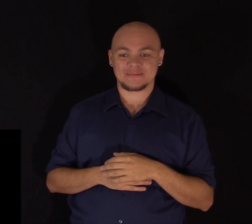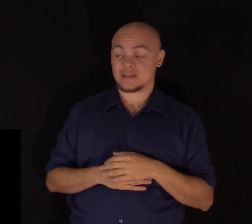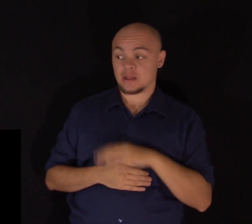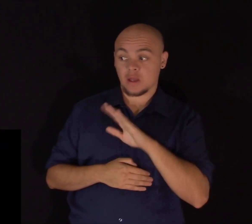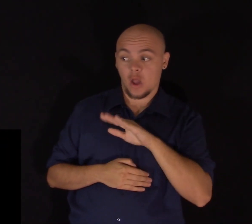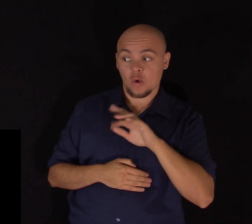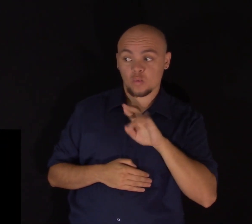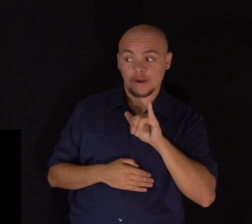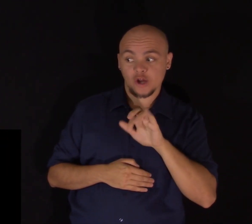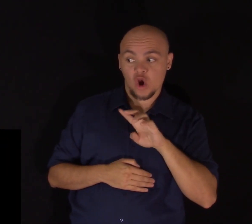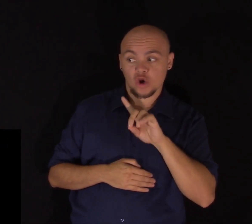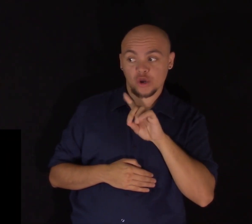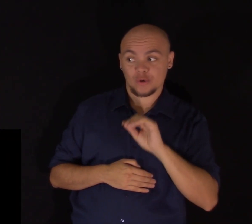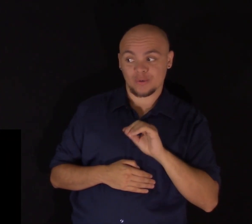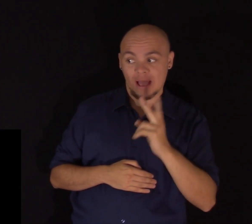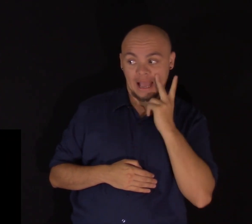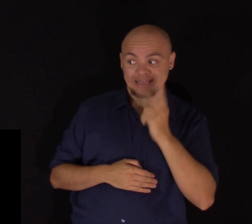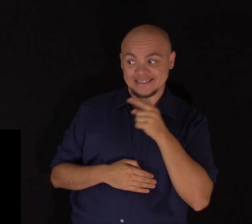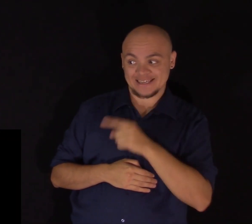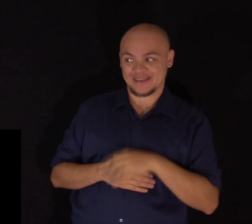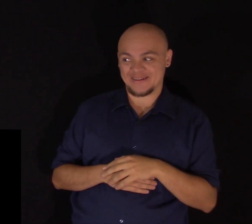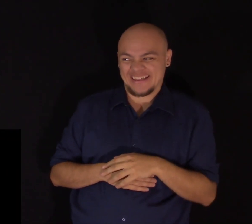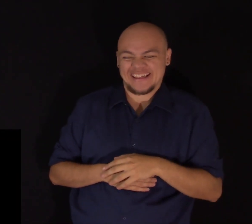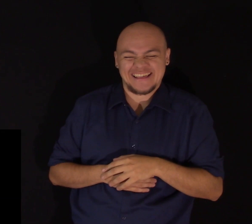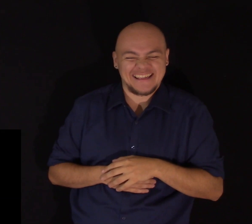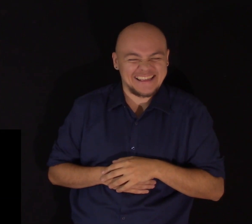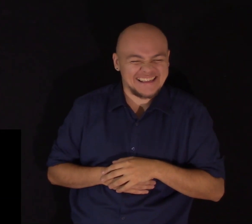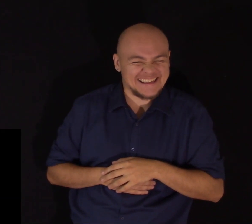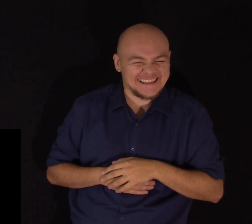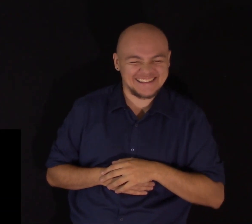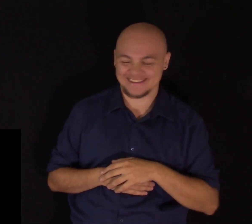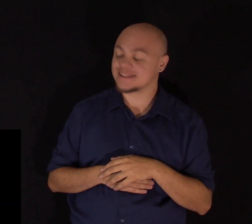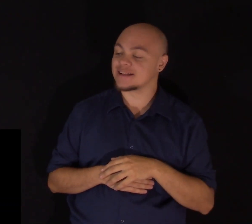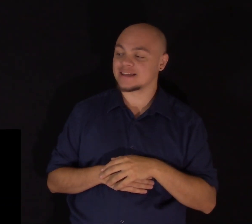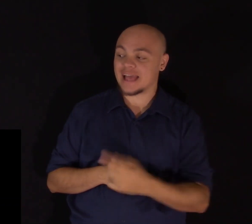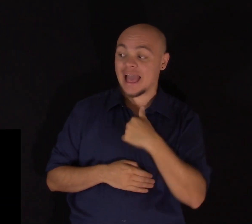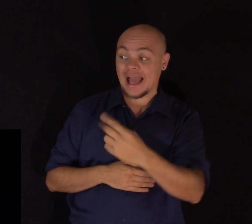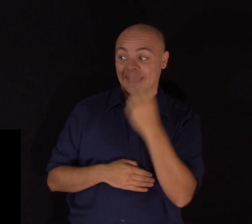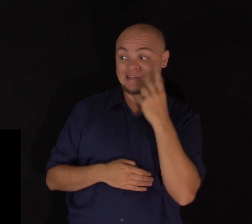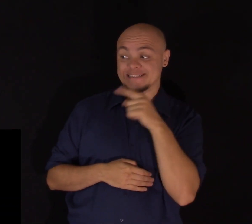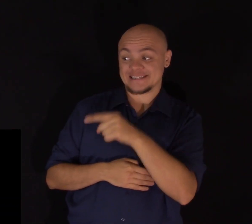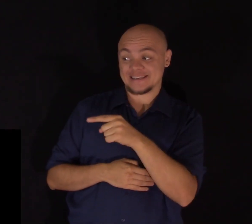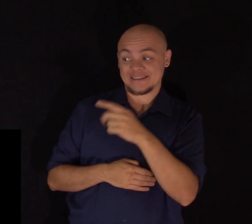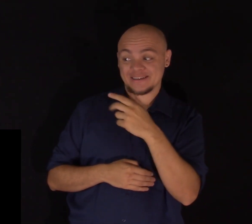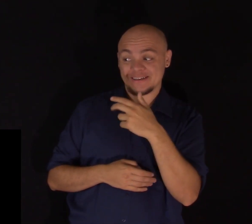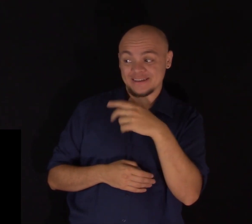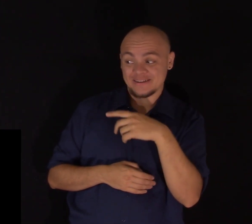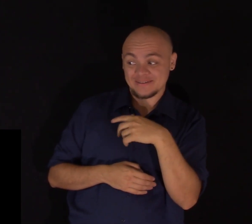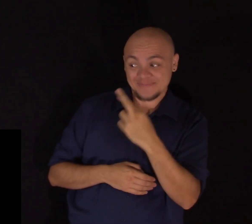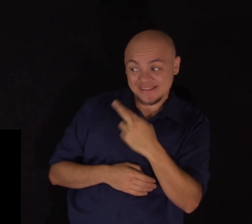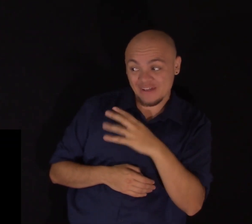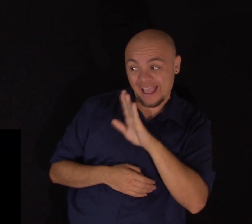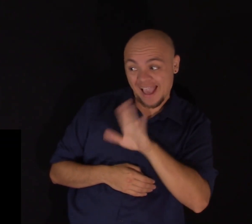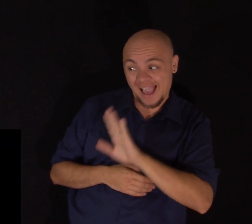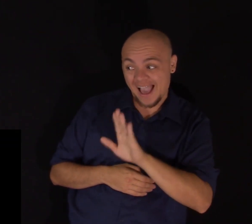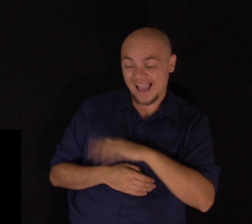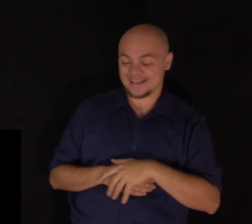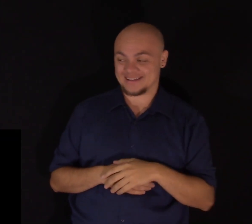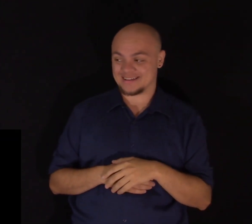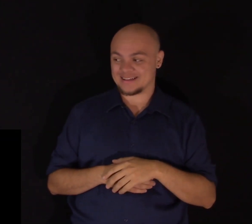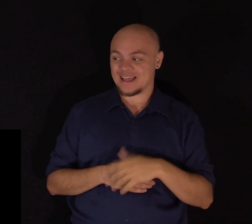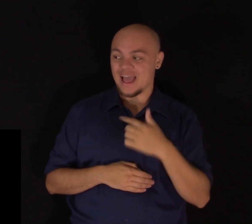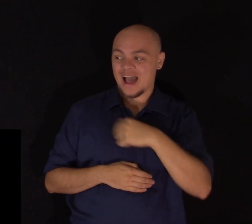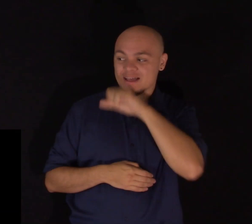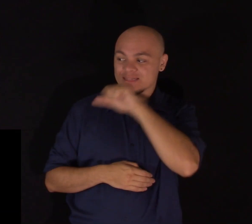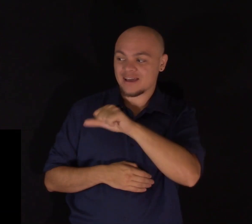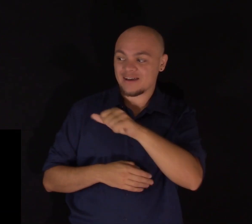Ricardo, I see you. I see you, buddy. I caught you. I love